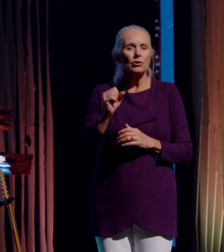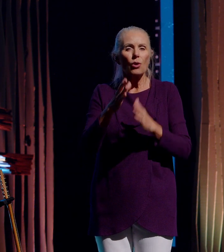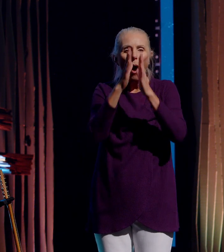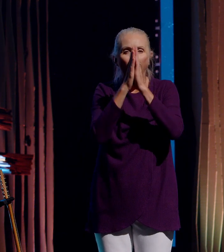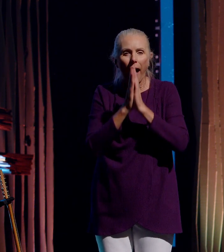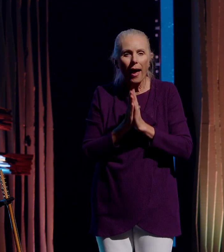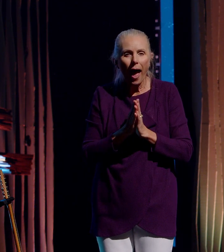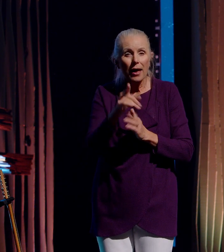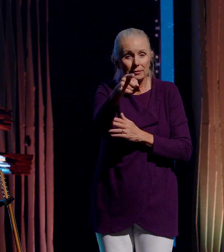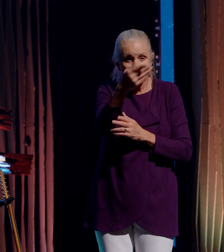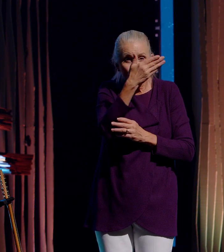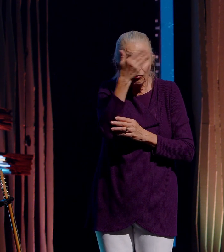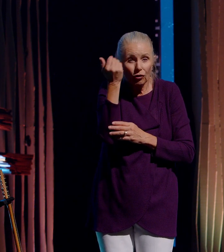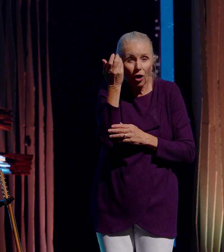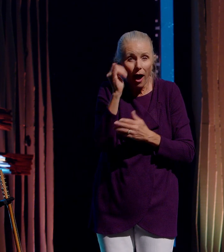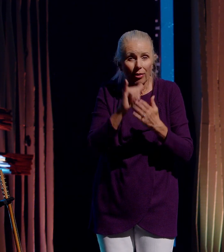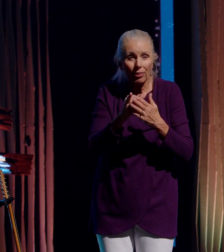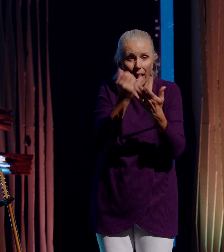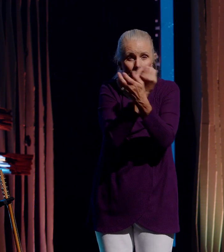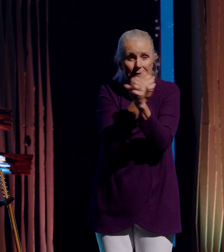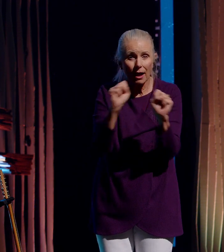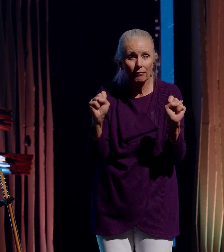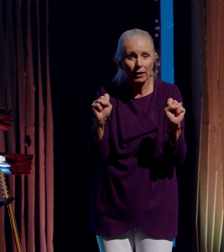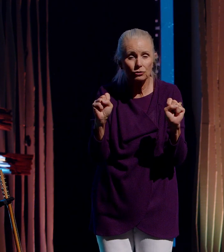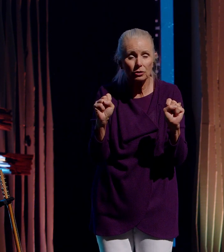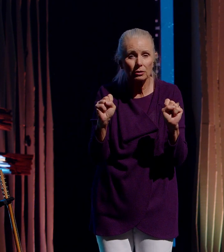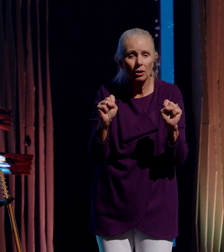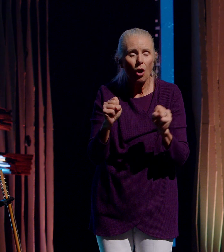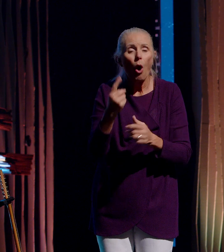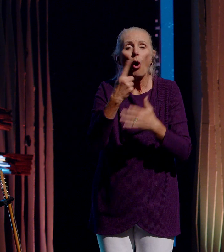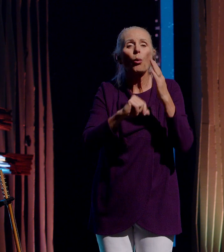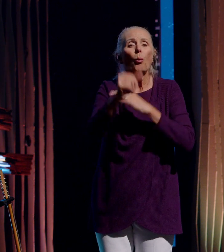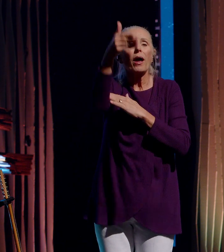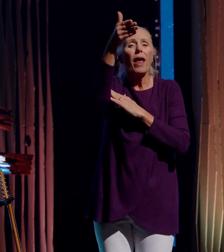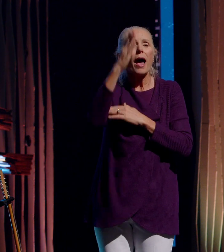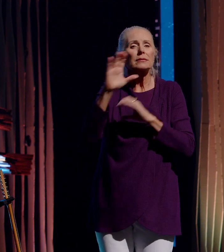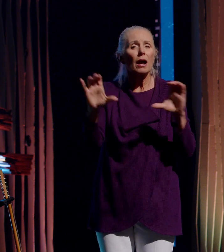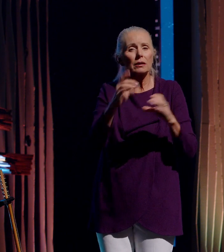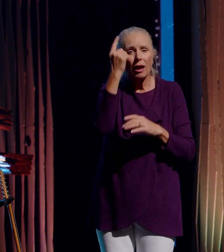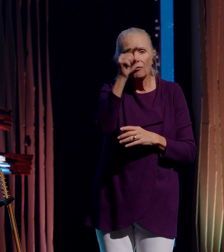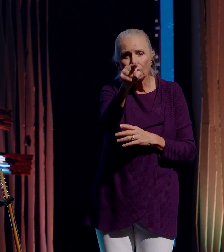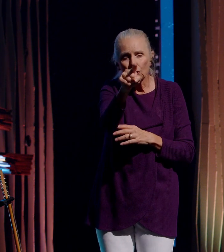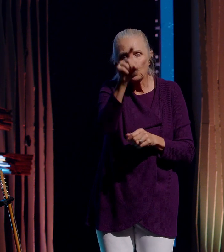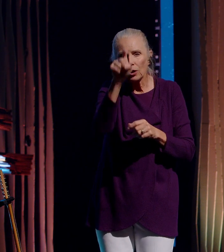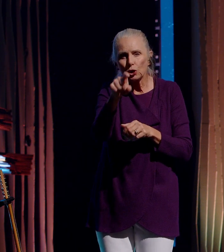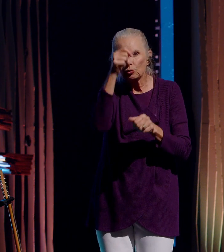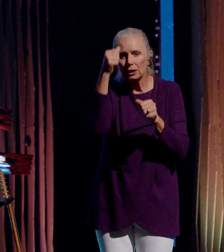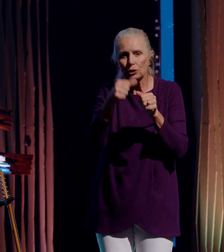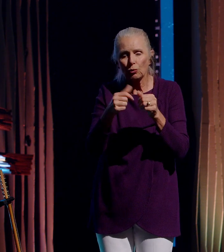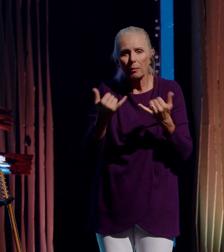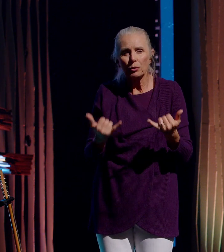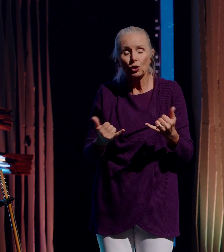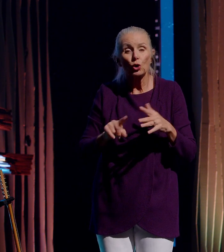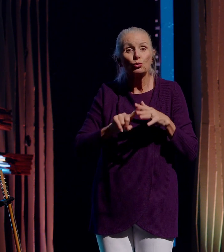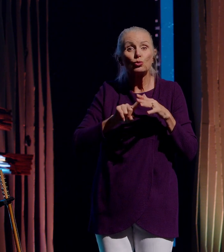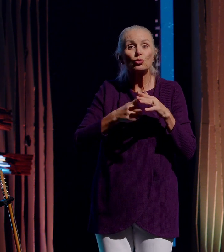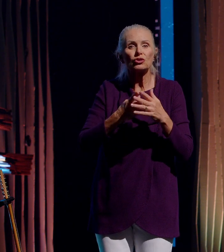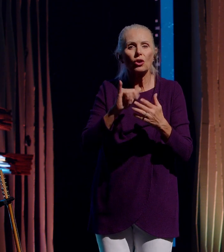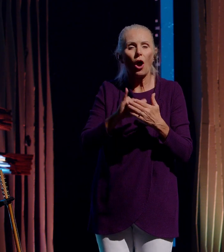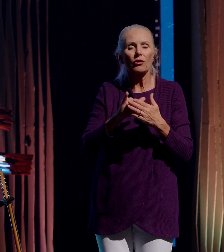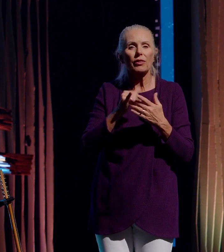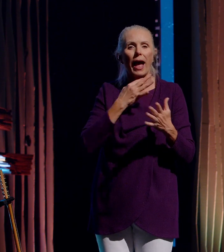your salvation? And what has God done in your life that you need to remember today to maybe reignite this